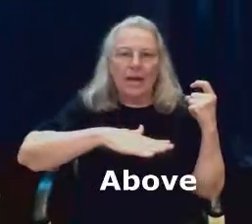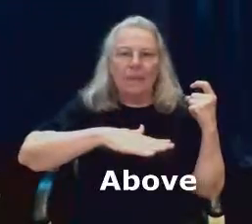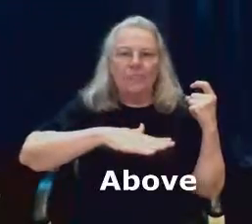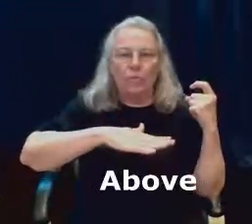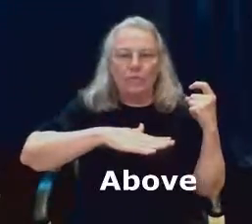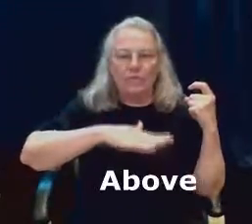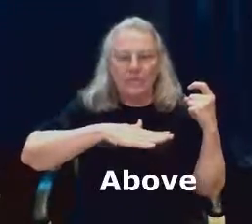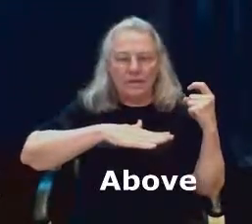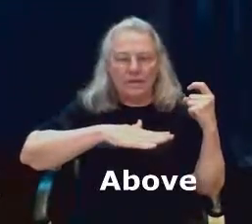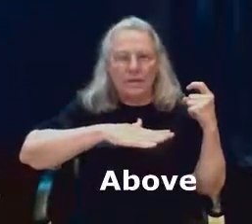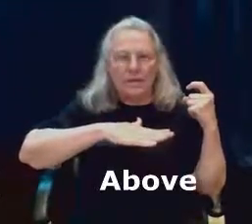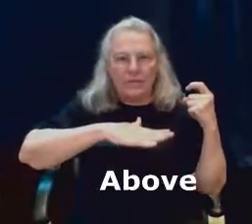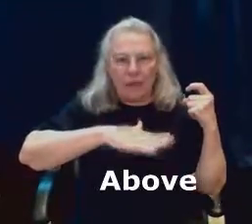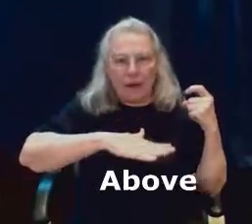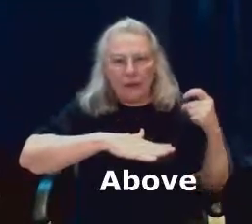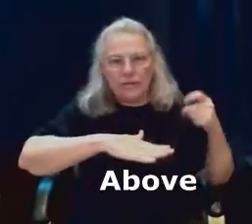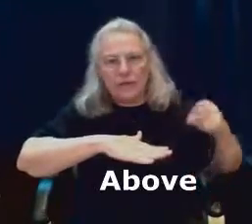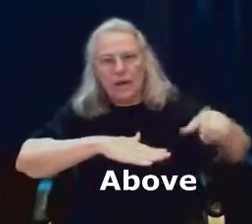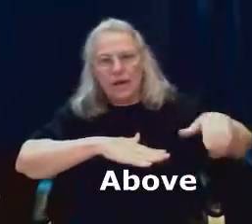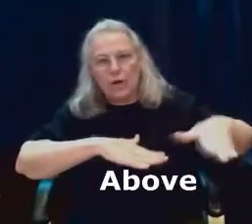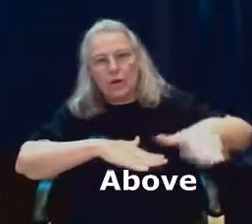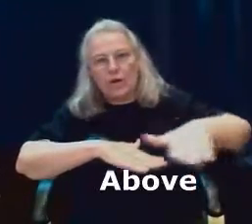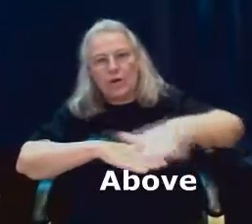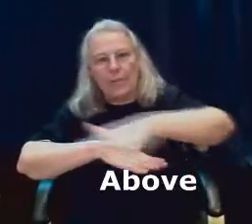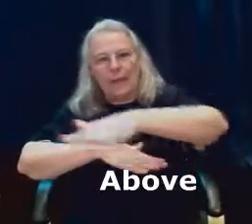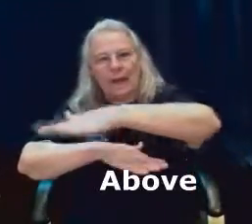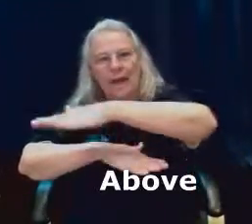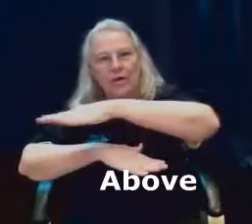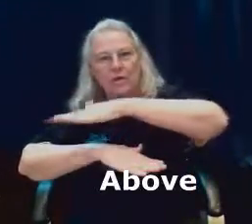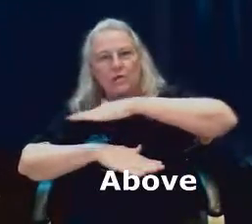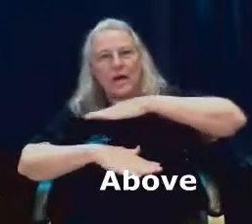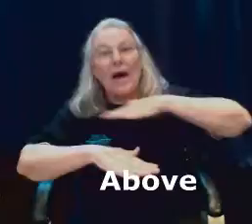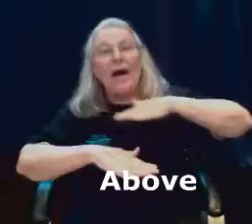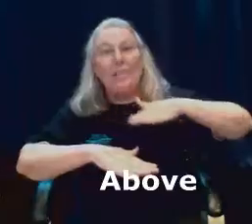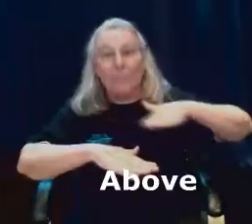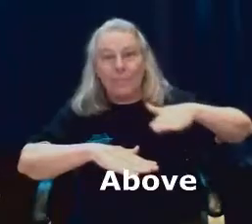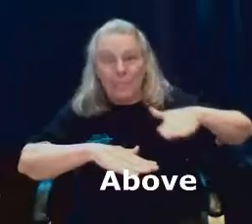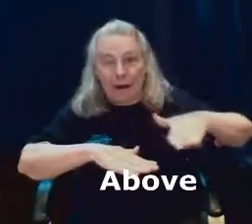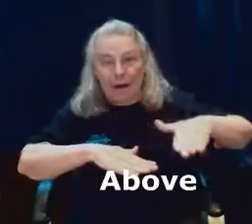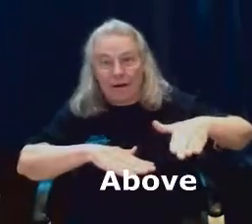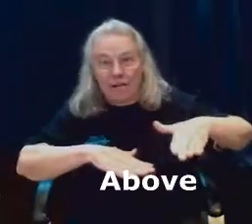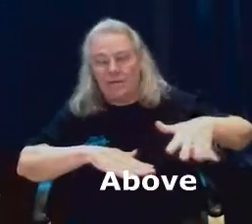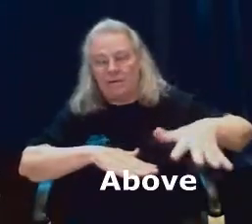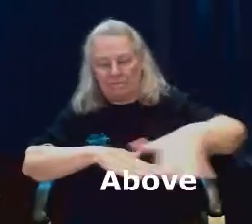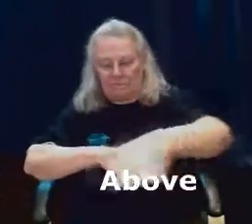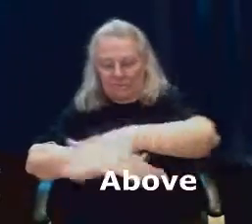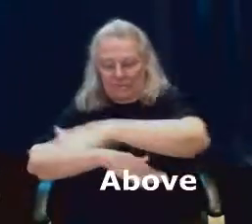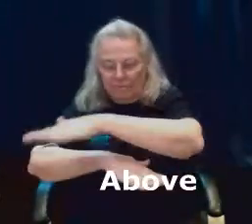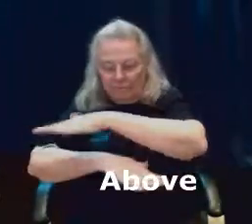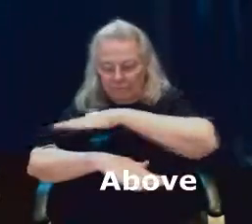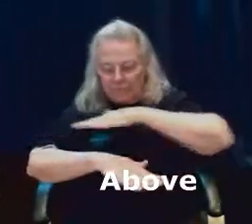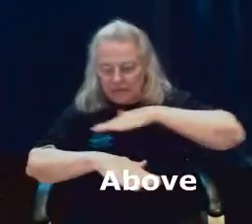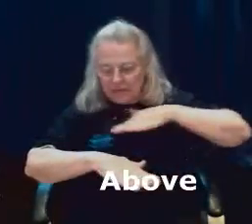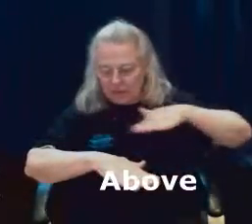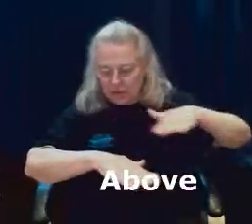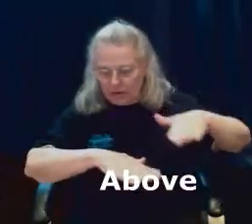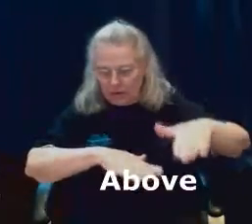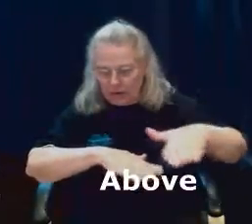hand forms the object. Your dominant hand goes above to circle